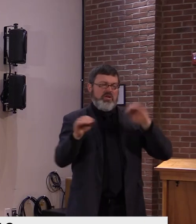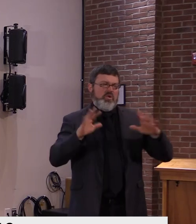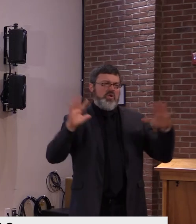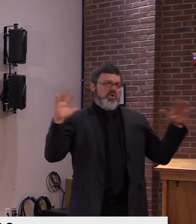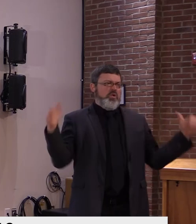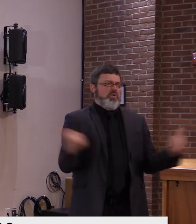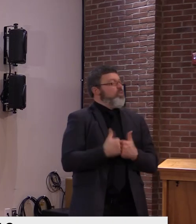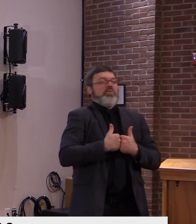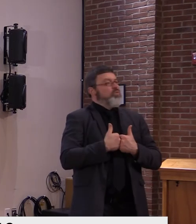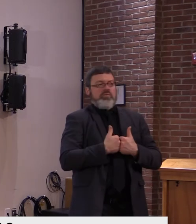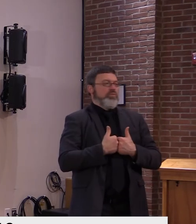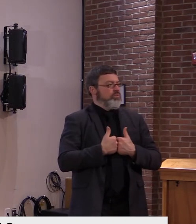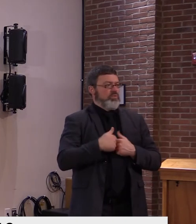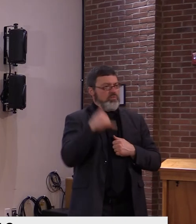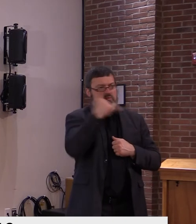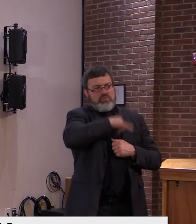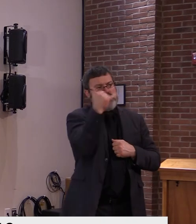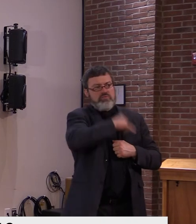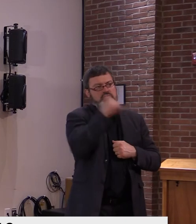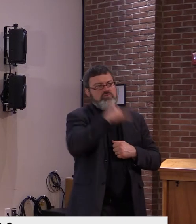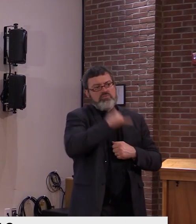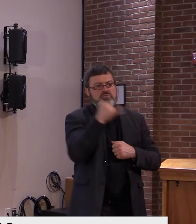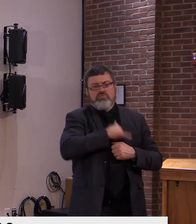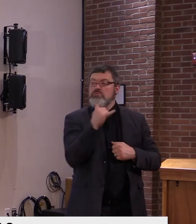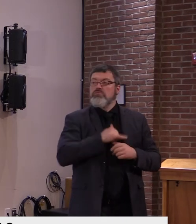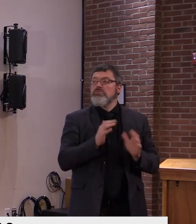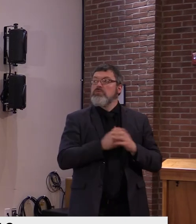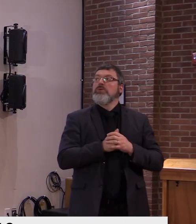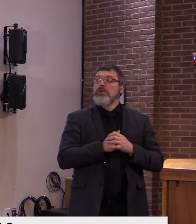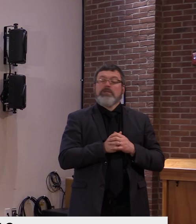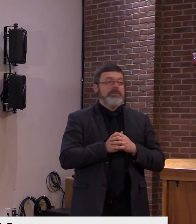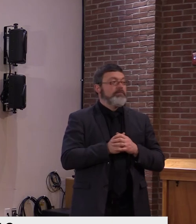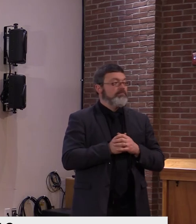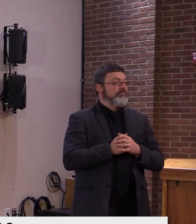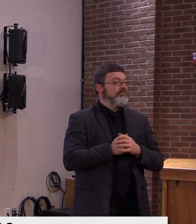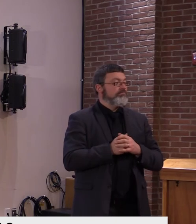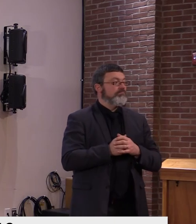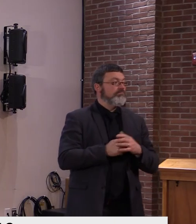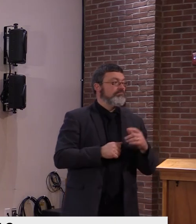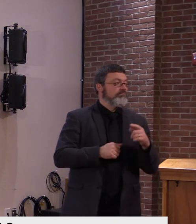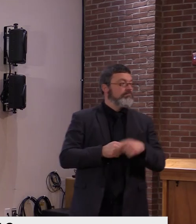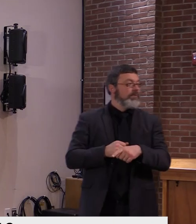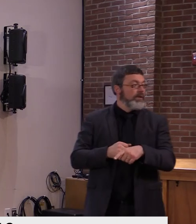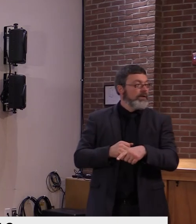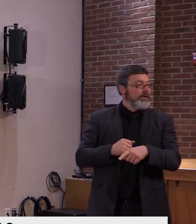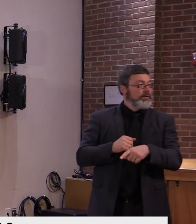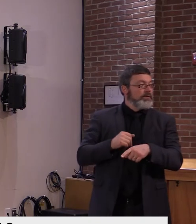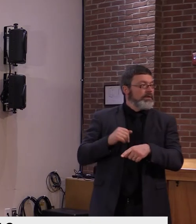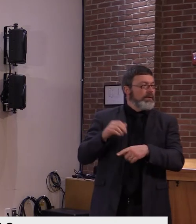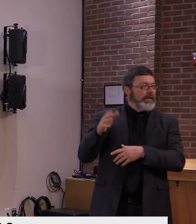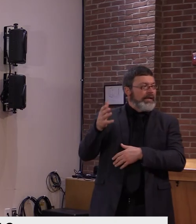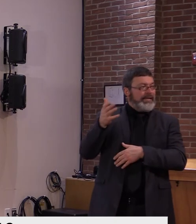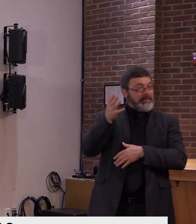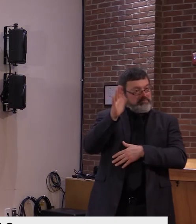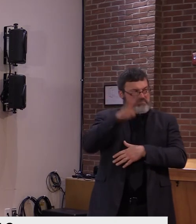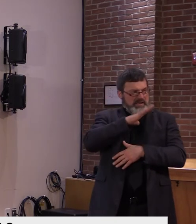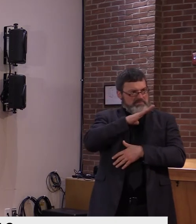facilities. And do we have any facilities in that 24 to 48 period right now that are dealing